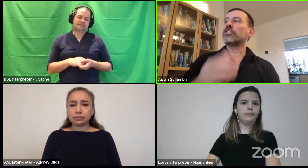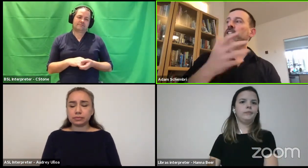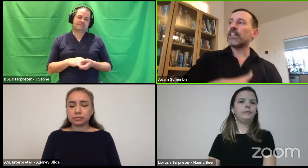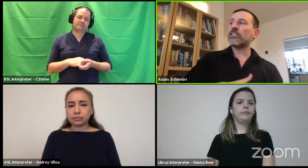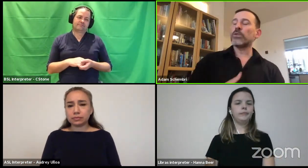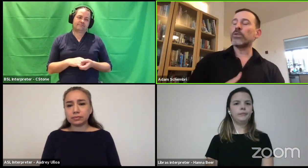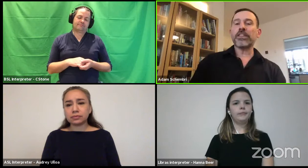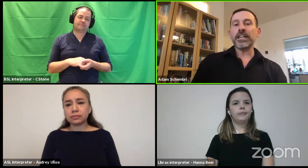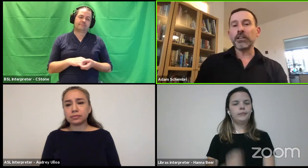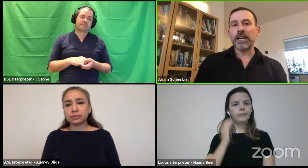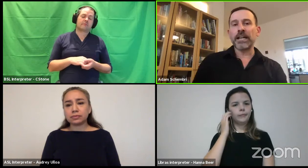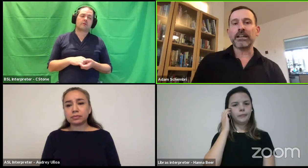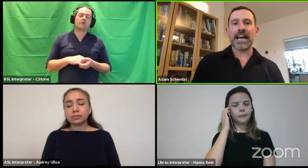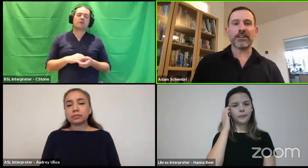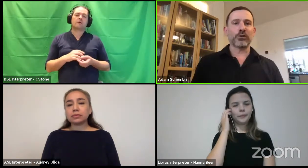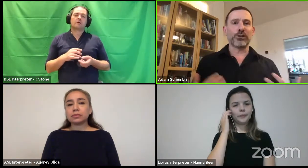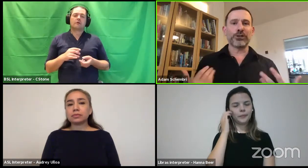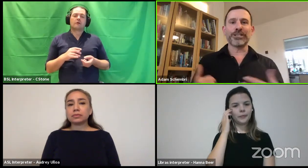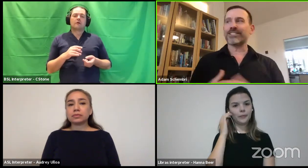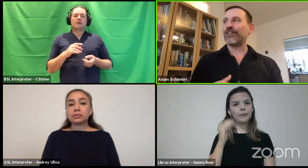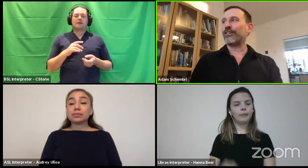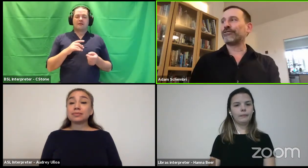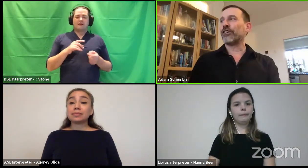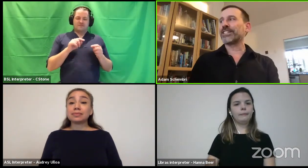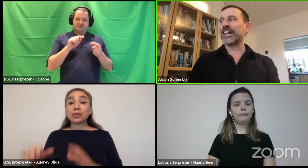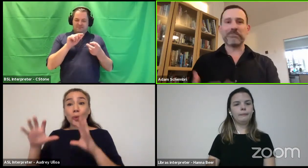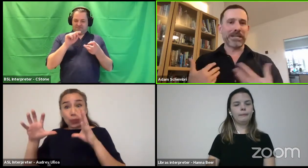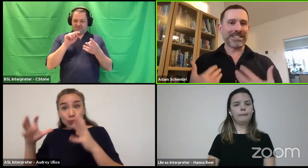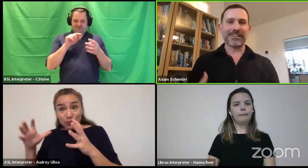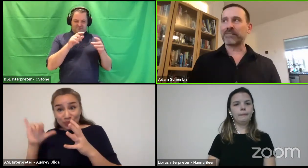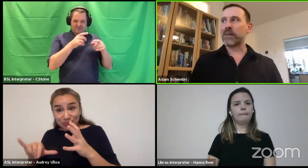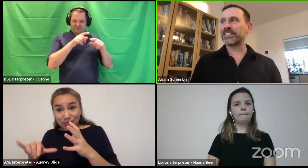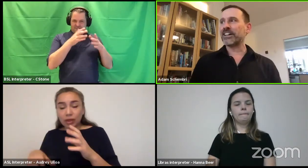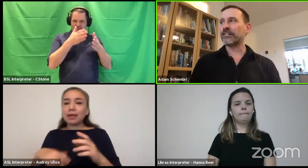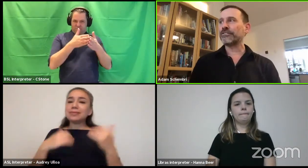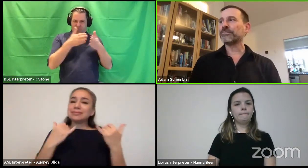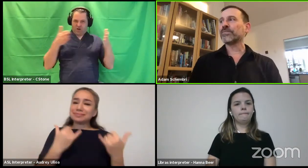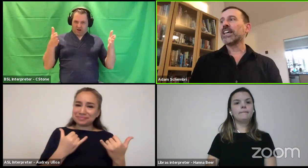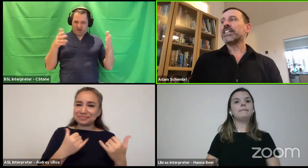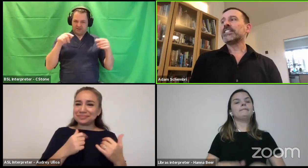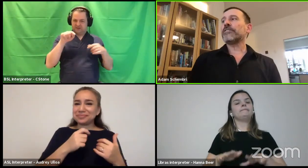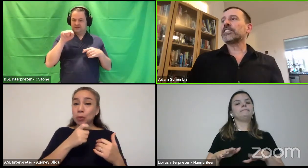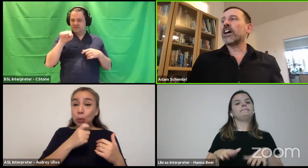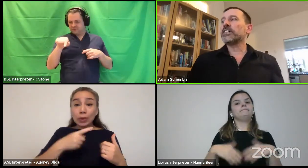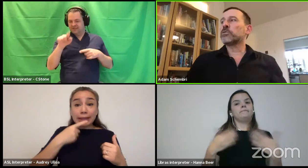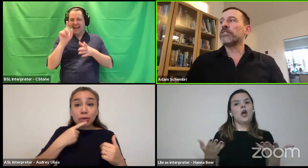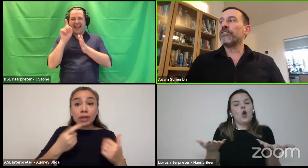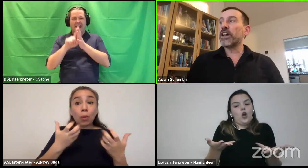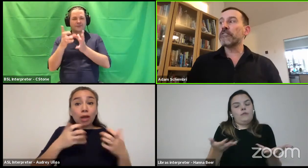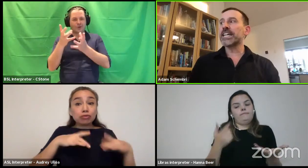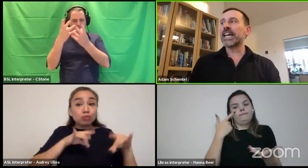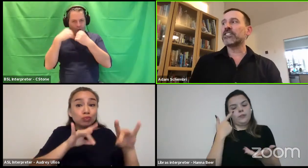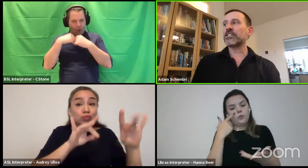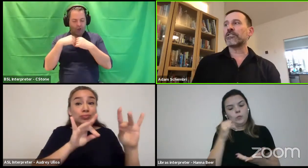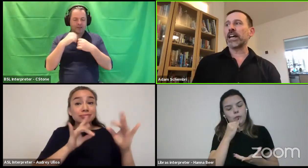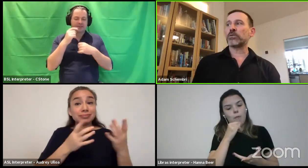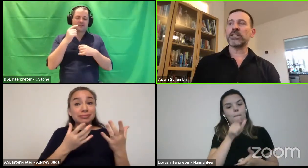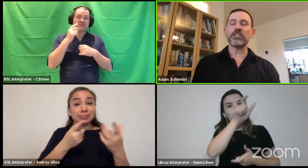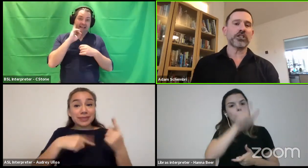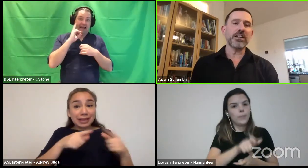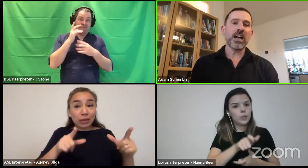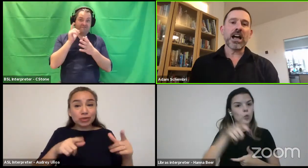So together with hearing adult learners of Auslan and BSL, like myself, deaf signers with varying ages